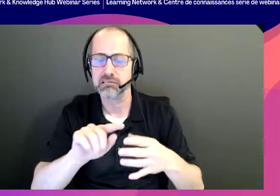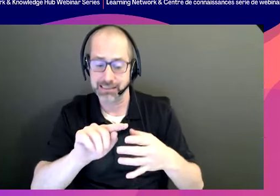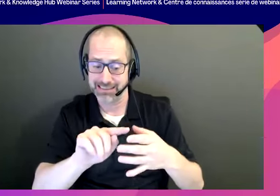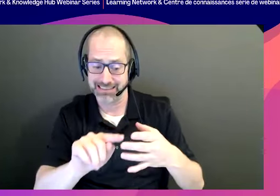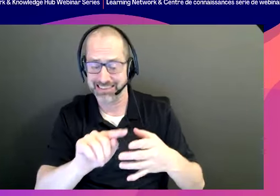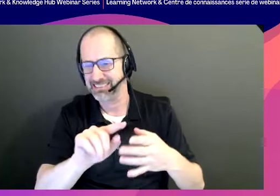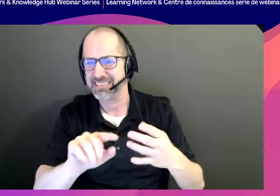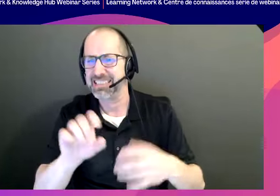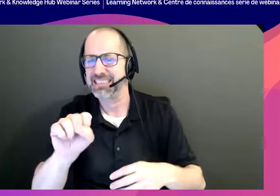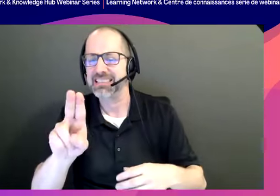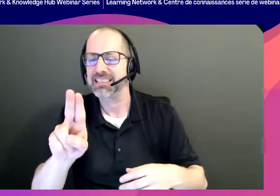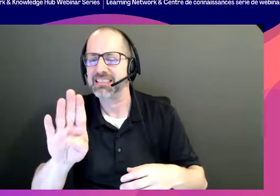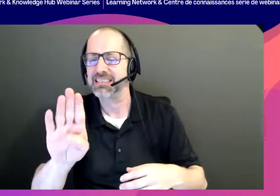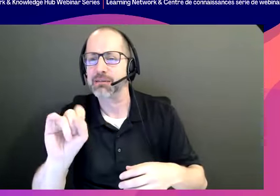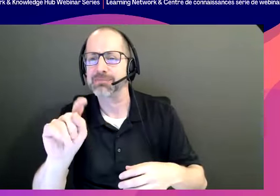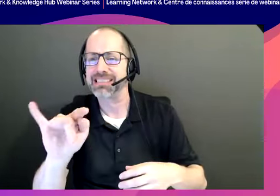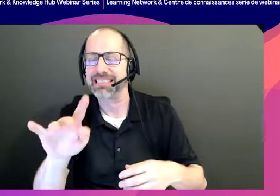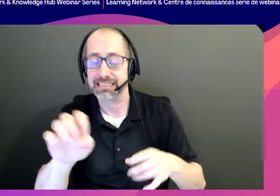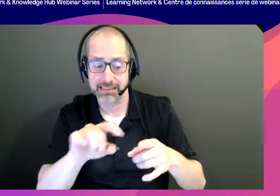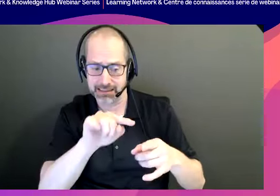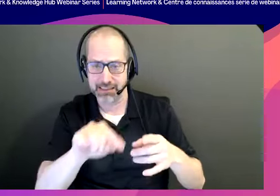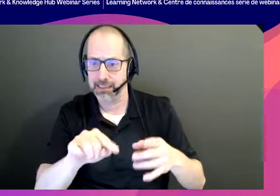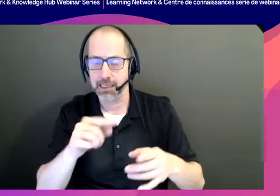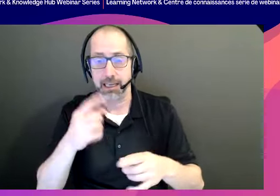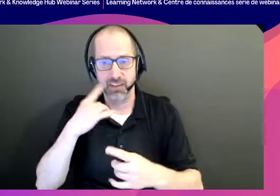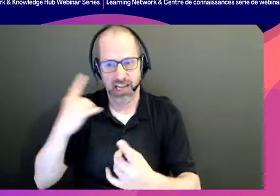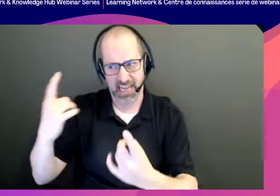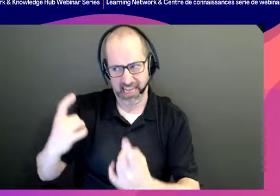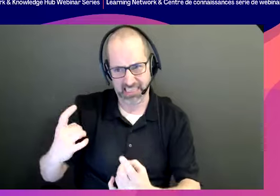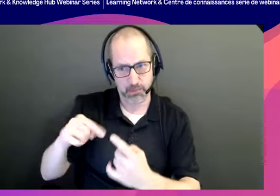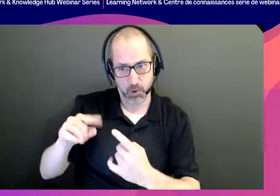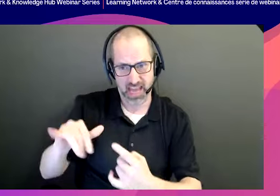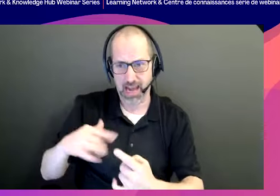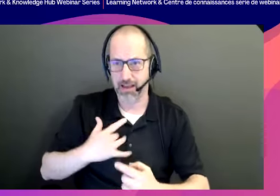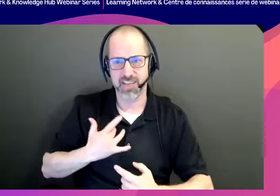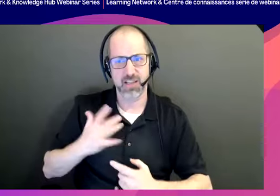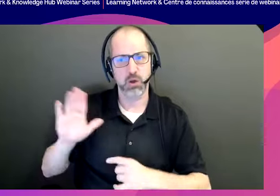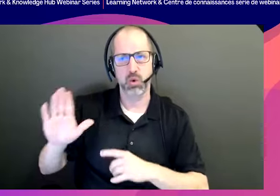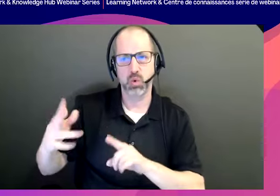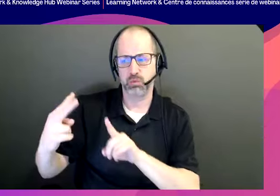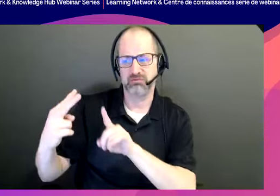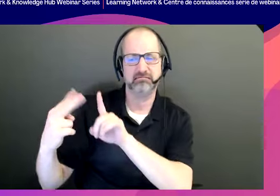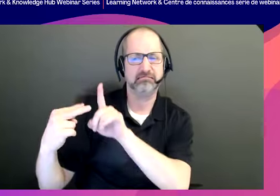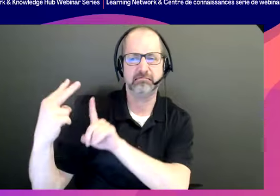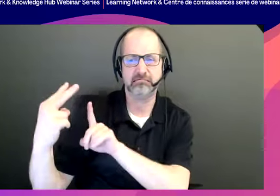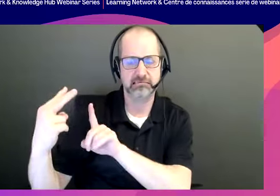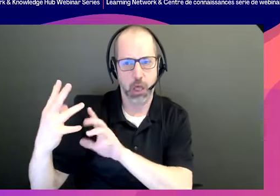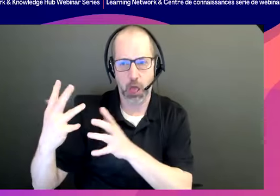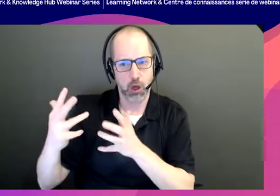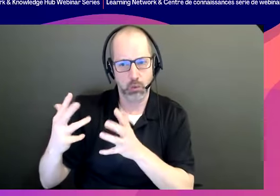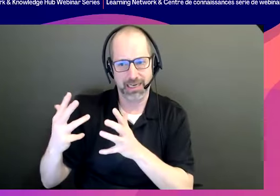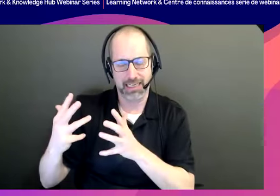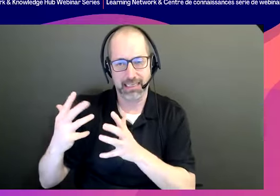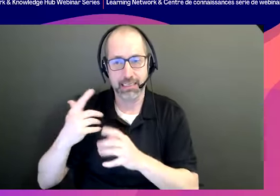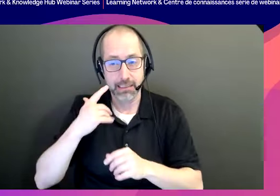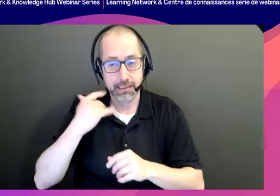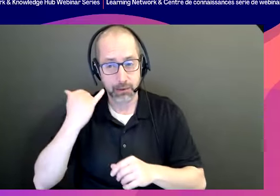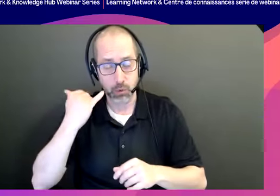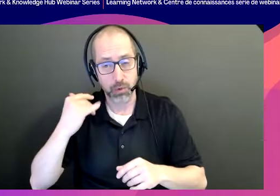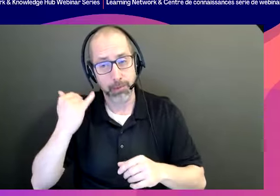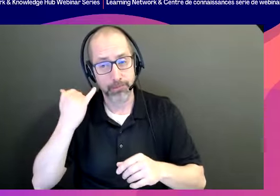You know, right away, I feel like you're judging me, and you may not be, but like I said, without having the proper